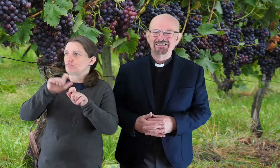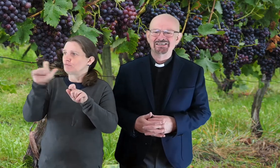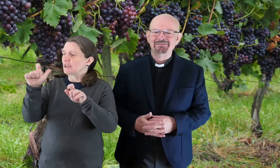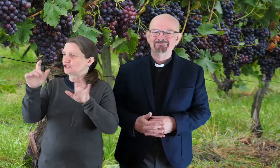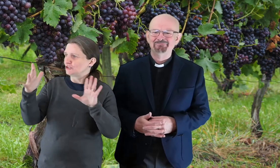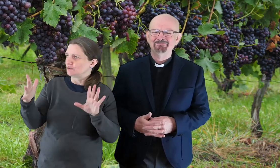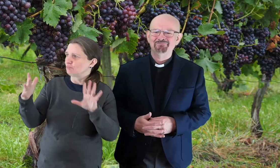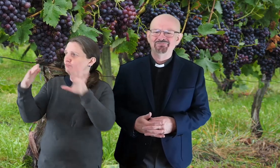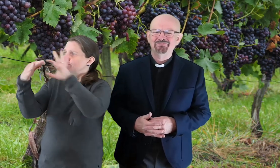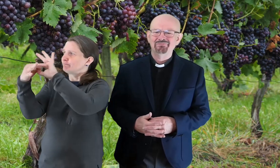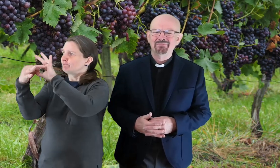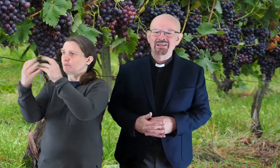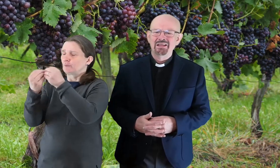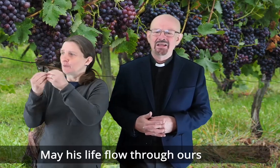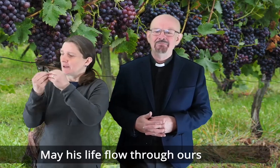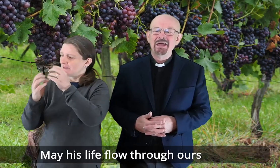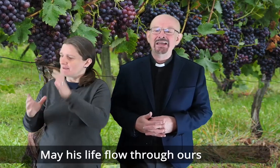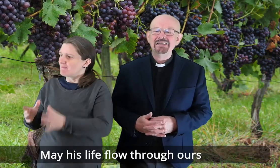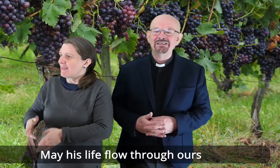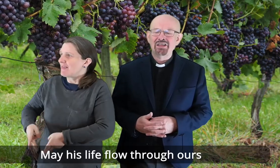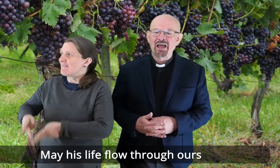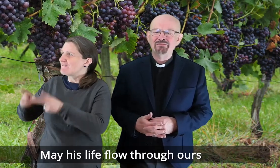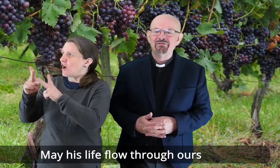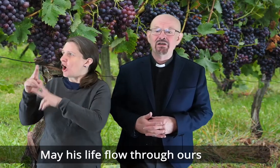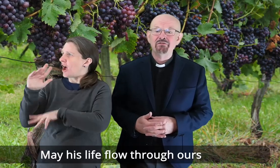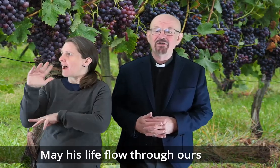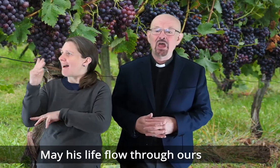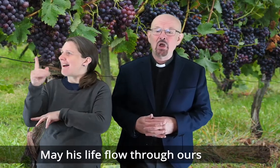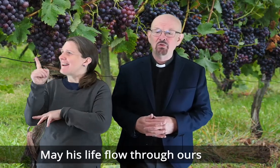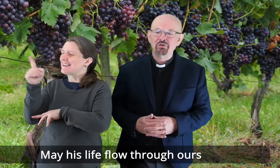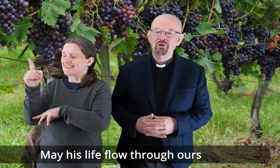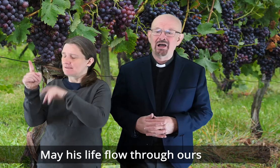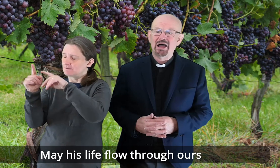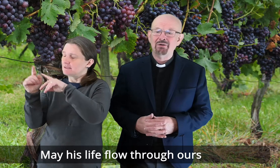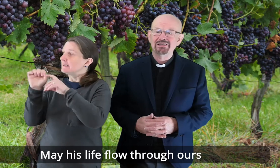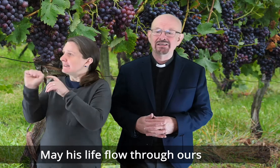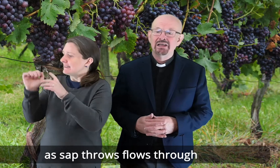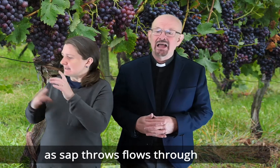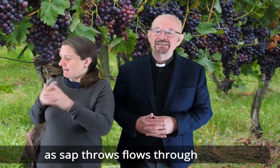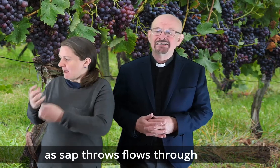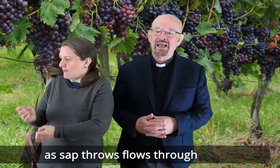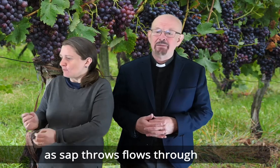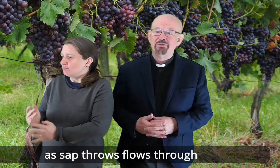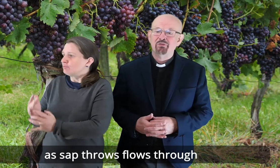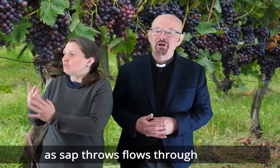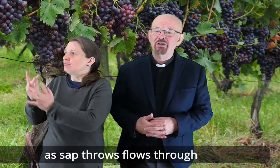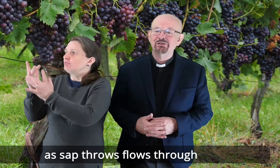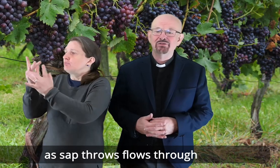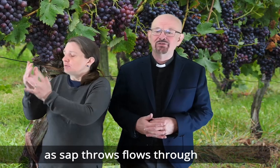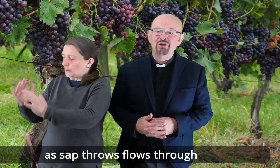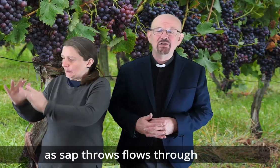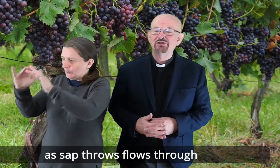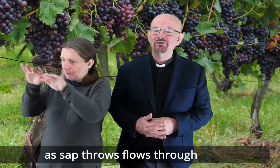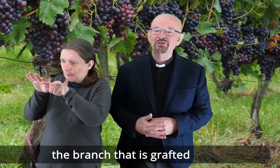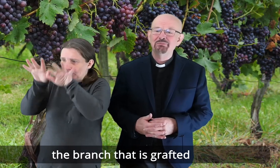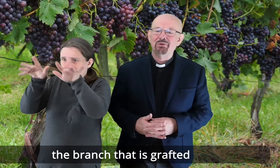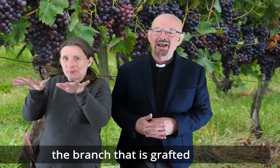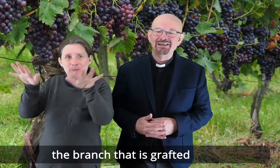May his life flow through ours as sap flows through the branch